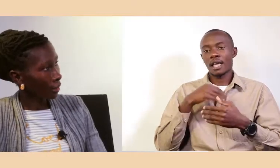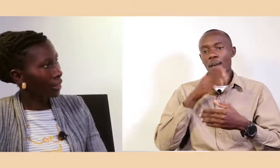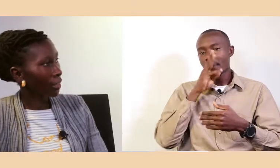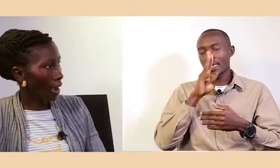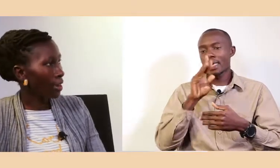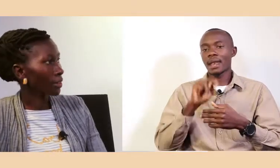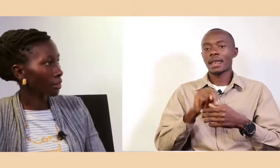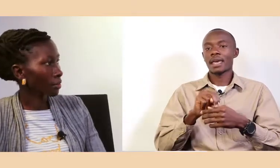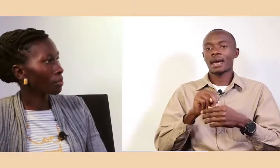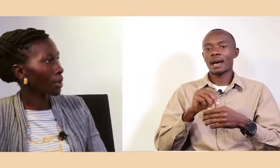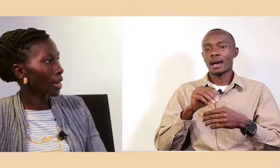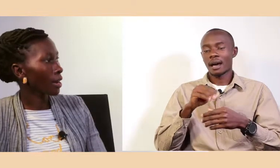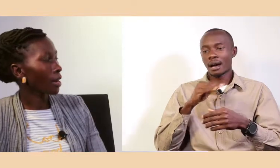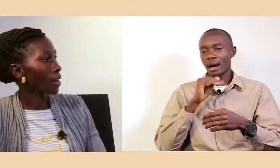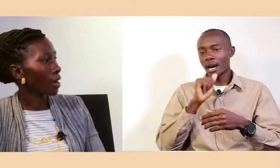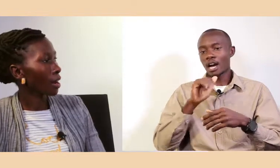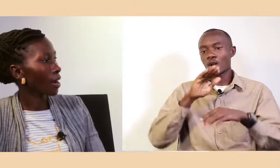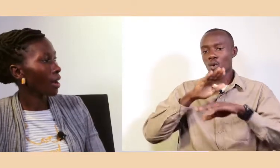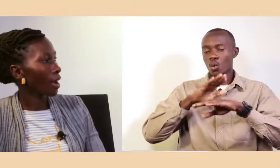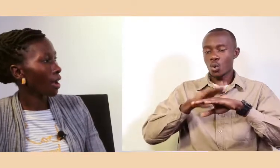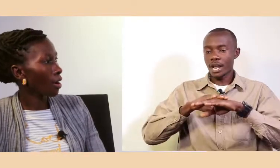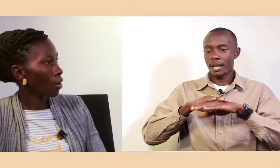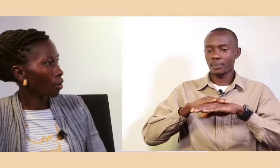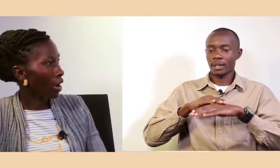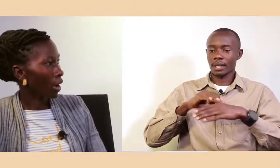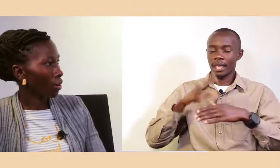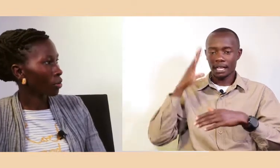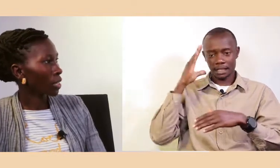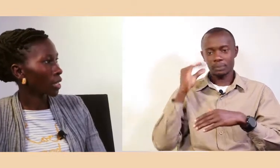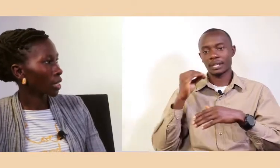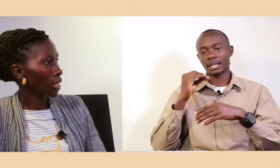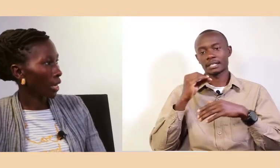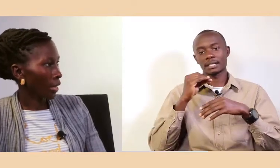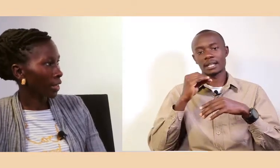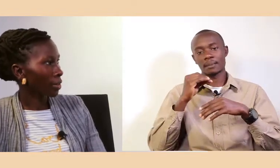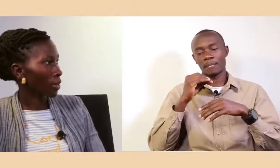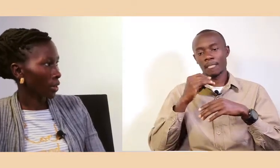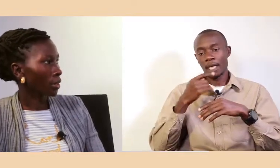It has been a good experience